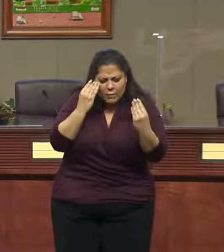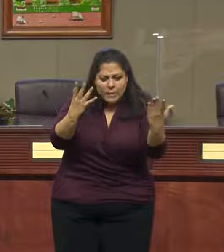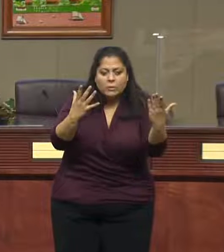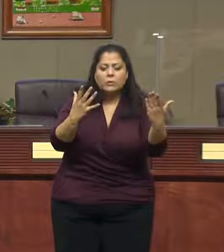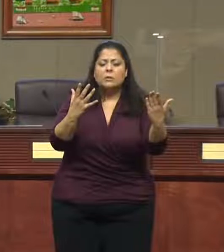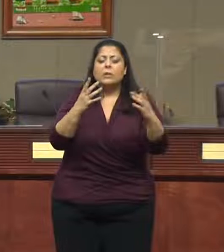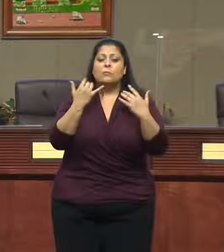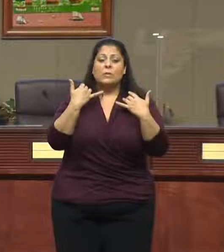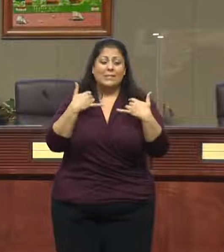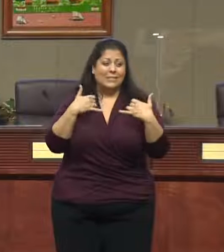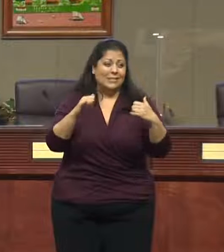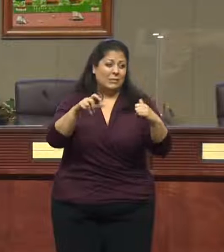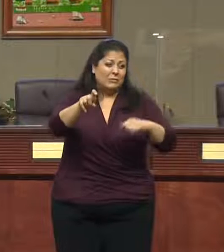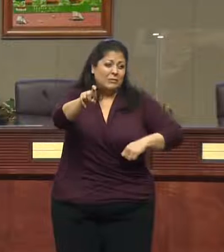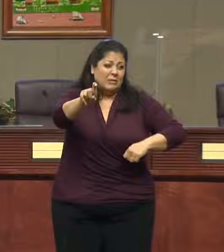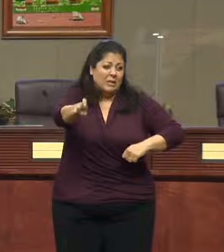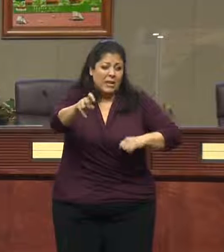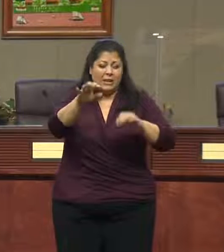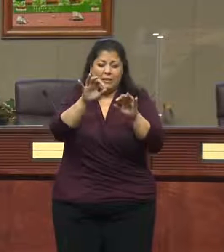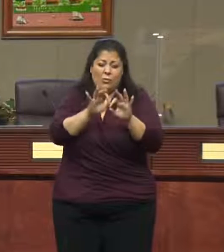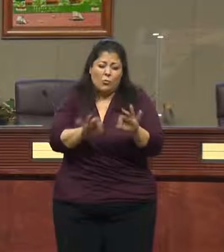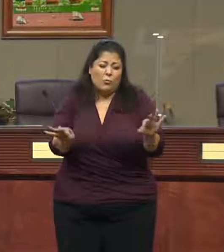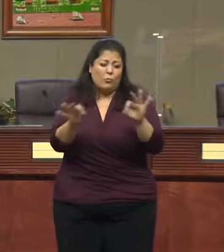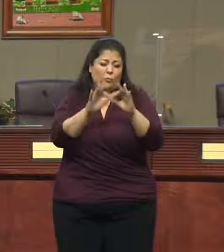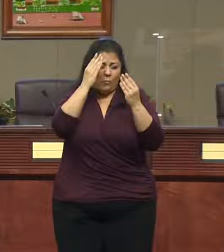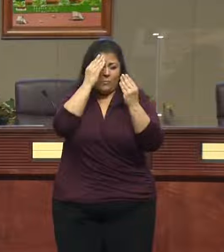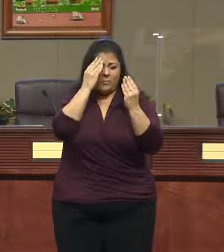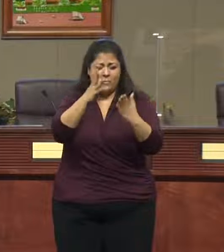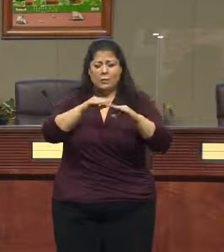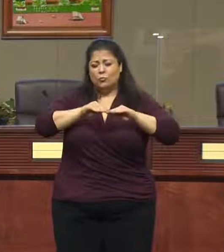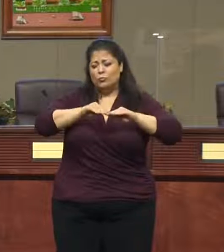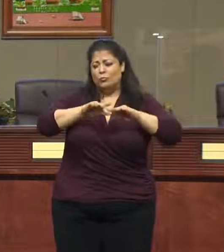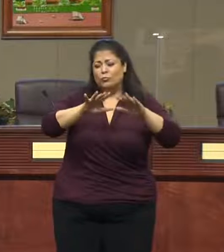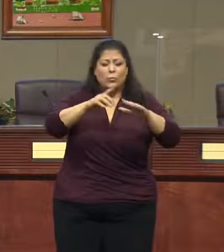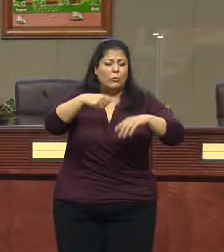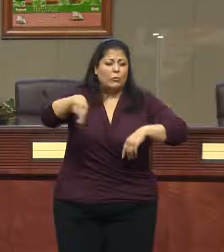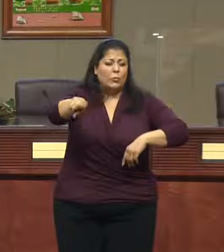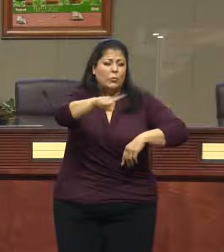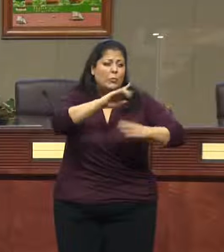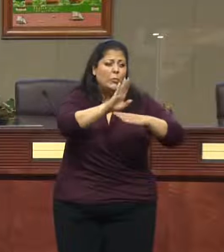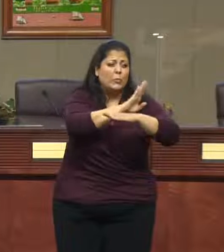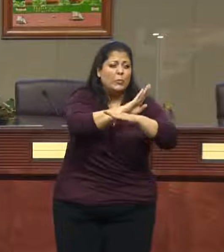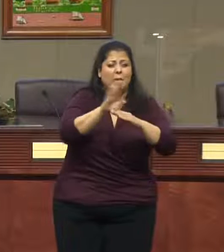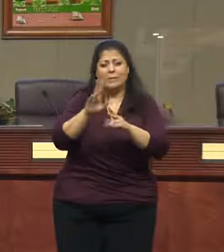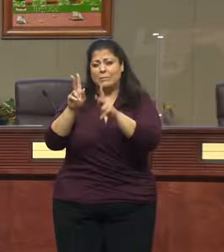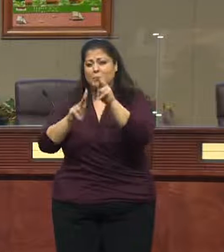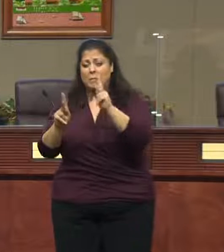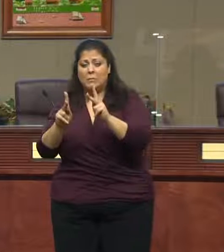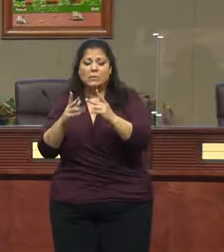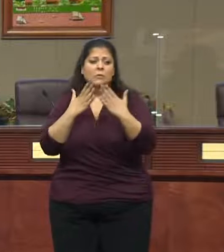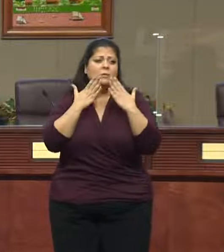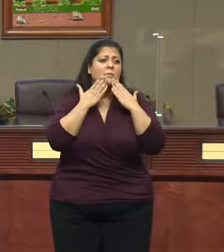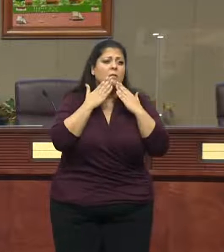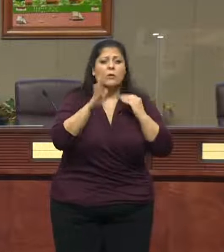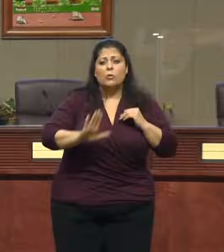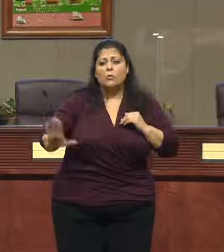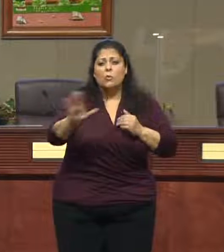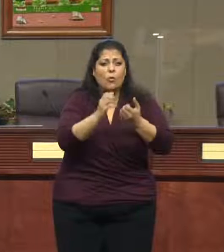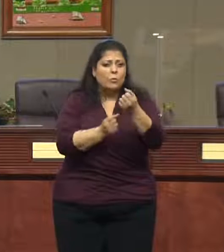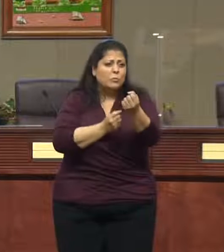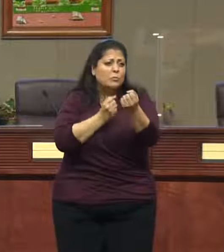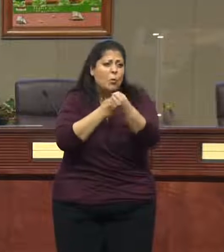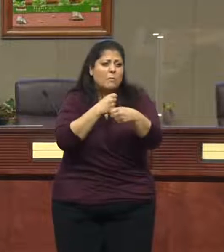residents and our businesses informed. So I want to thank you for your continued partnership in getting the information out about the virus, about assistance